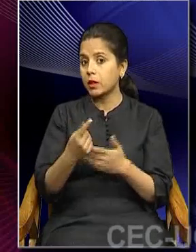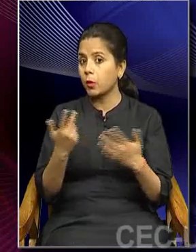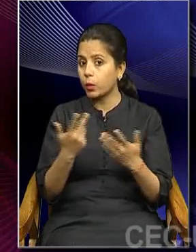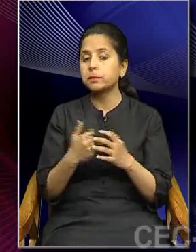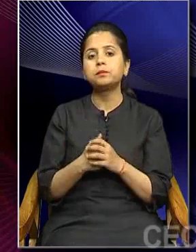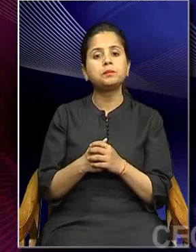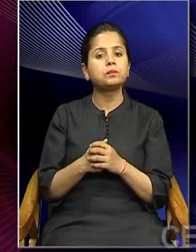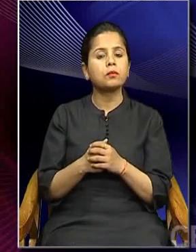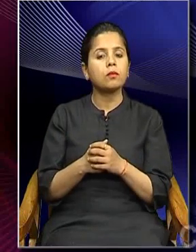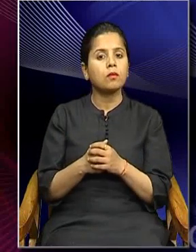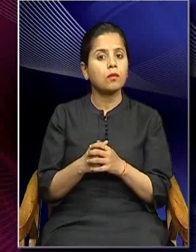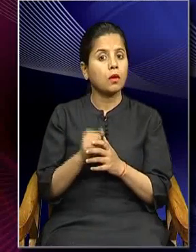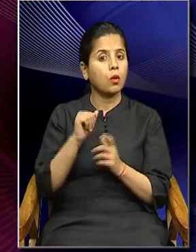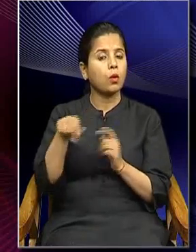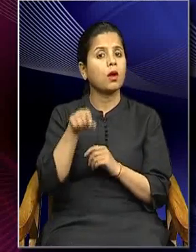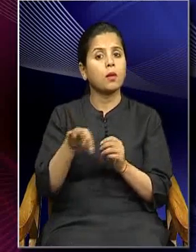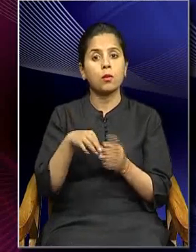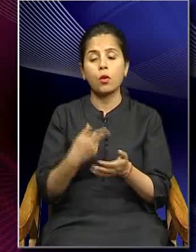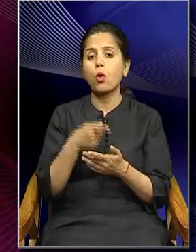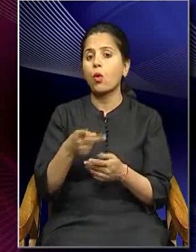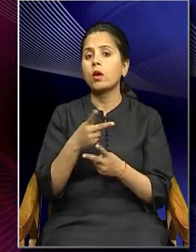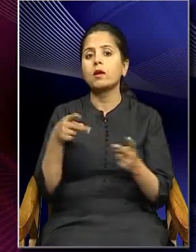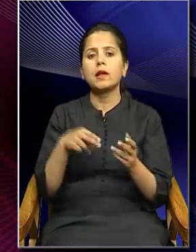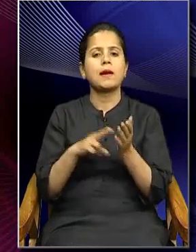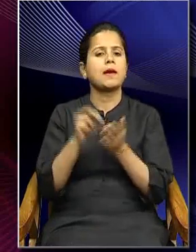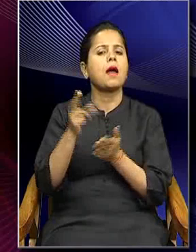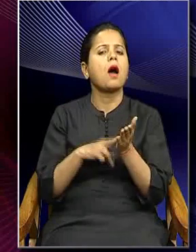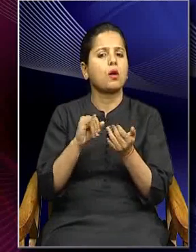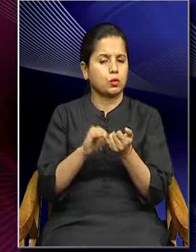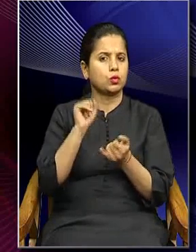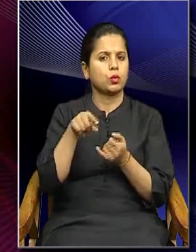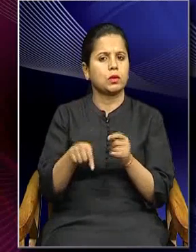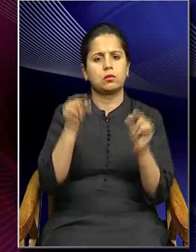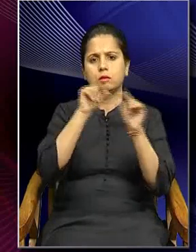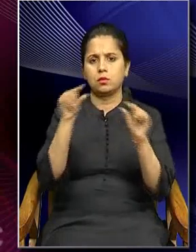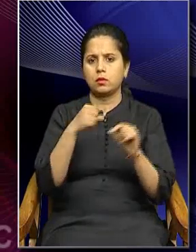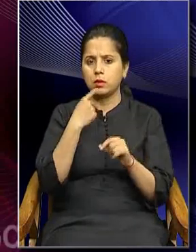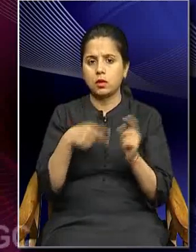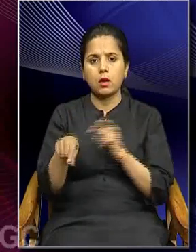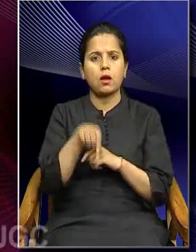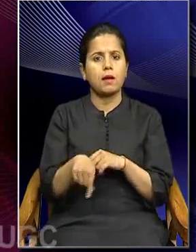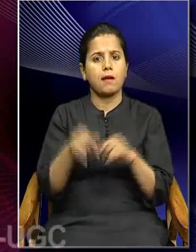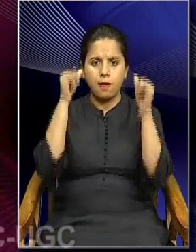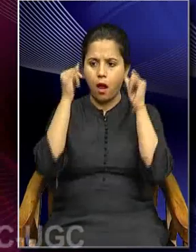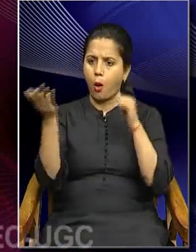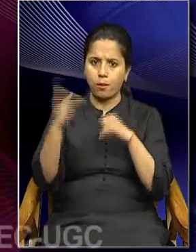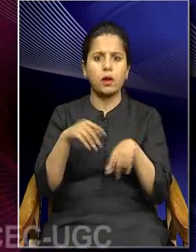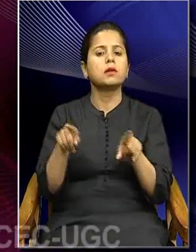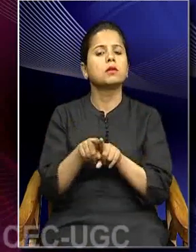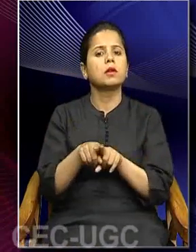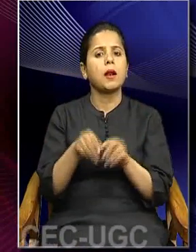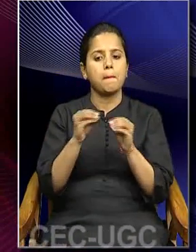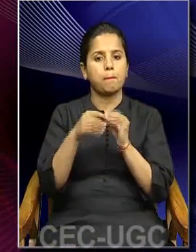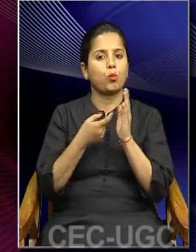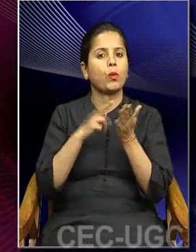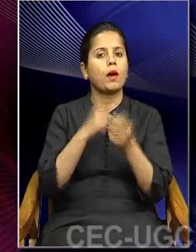is that the function of nouns in a sentence, such as bring a cow, is to